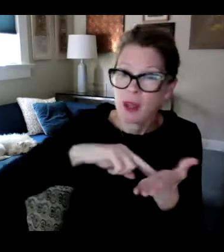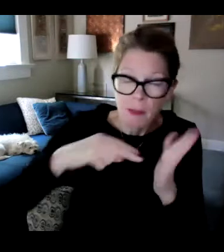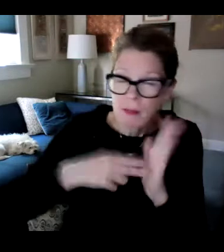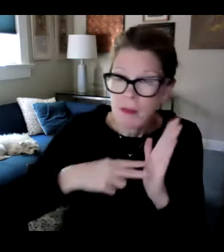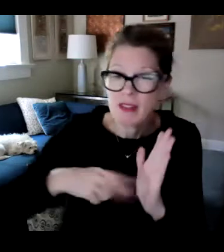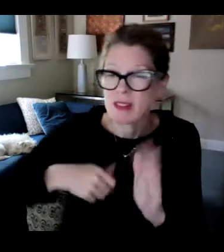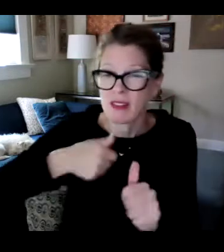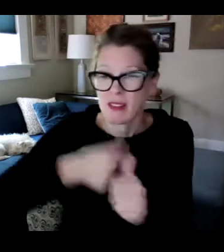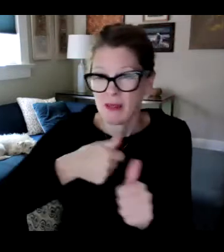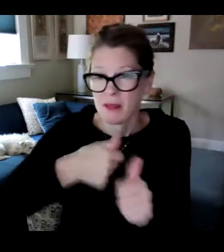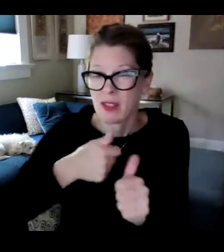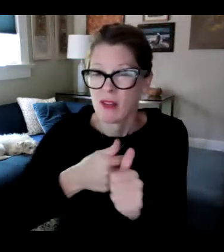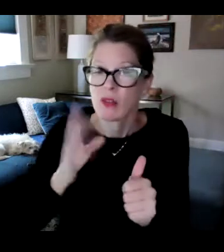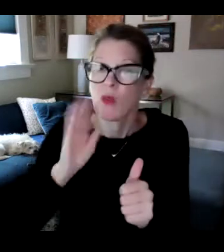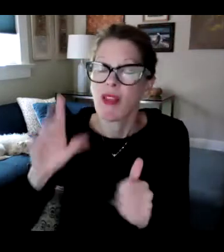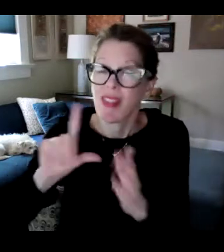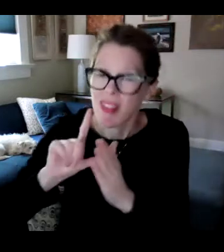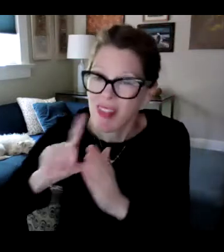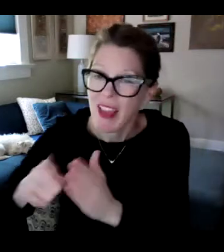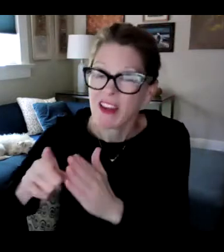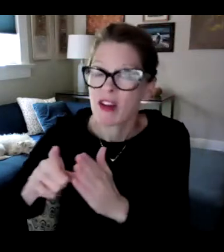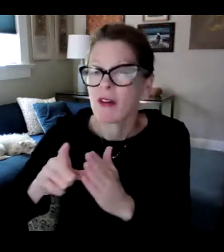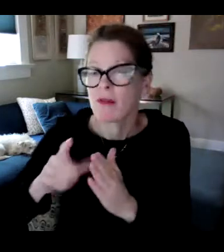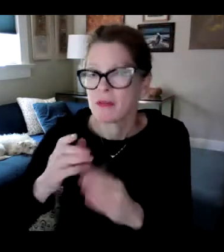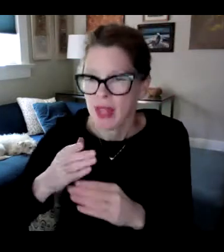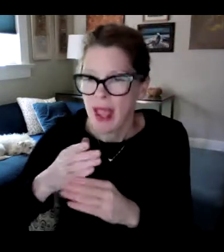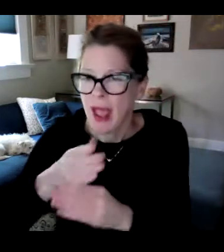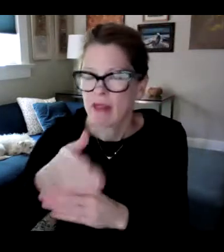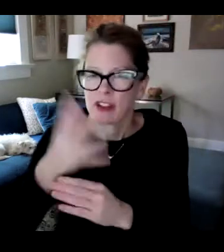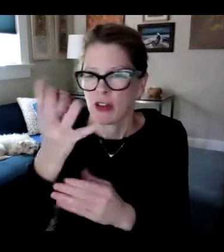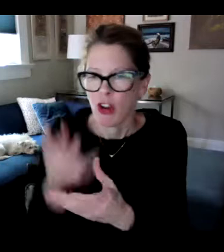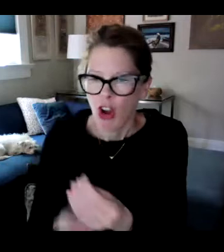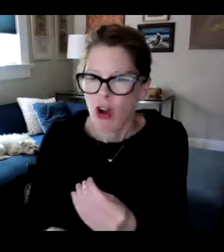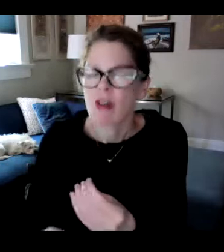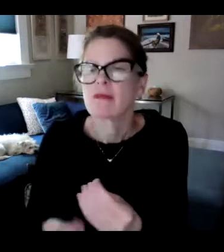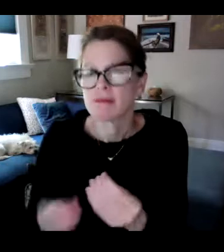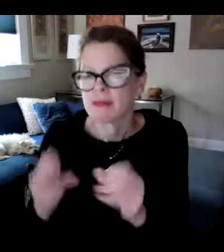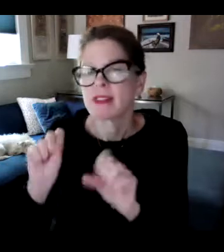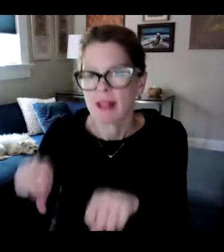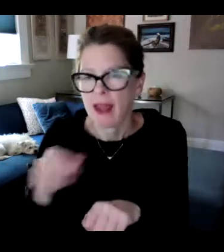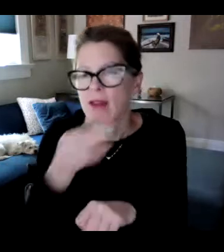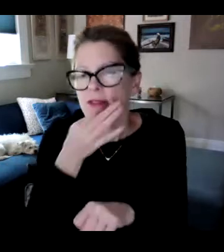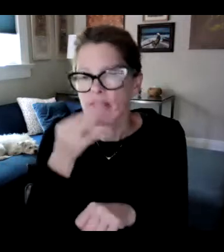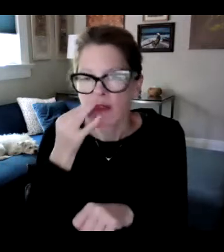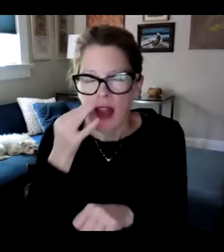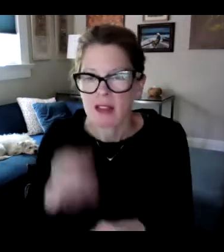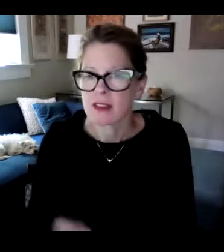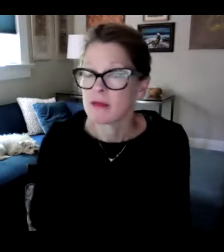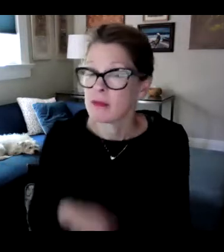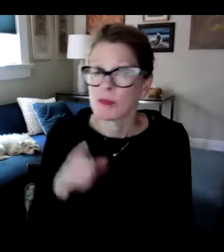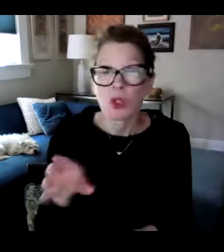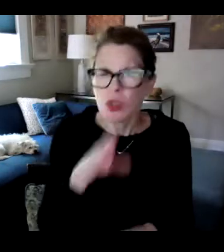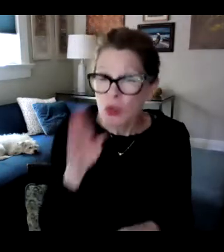from the cloak, and a worse tear is made. Neither is new wine put into